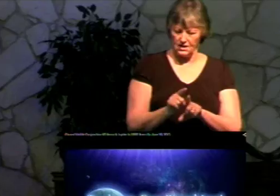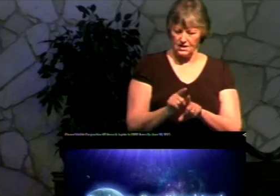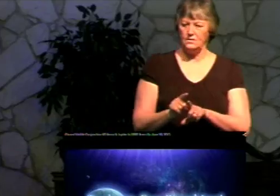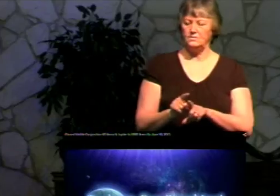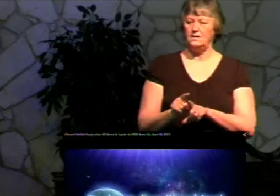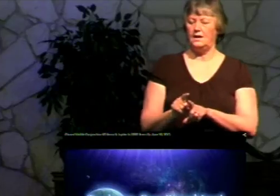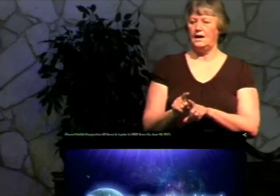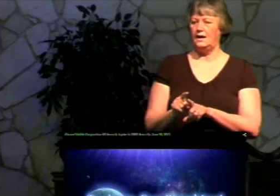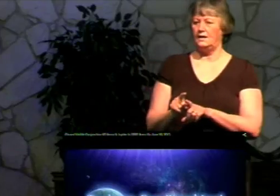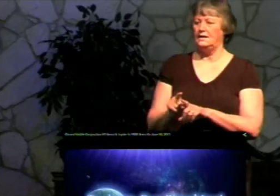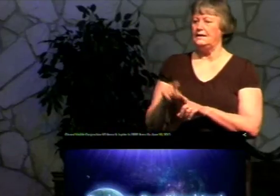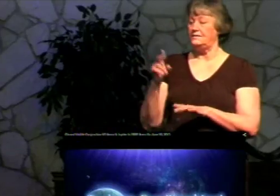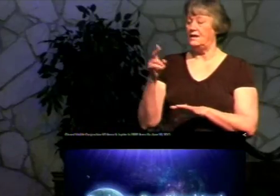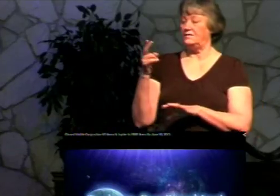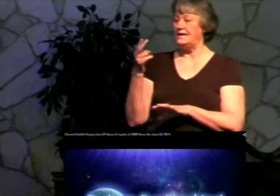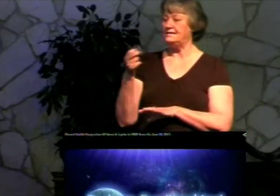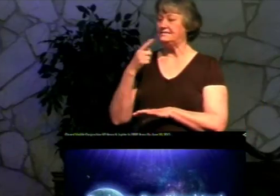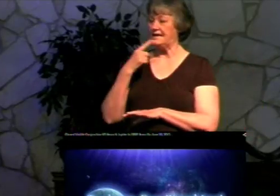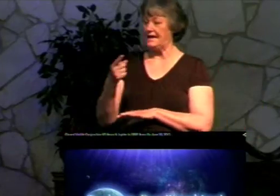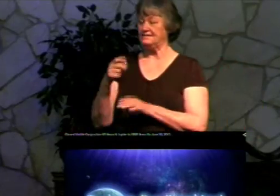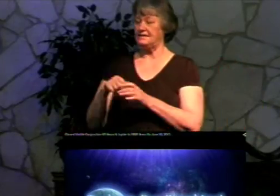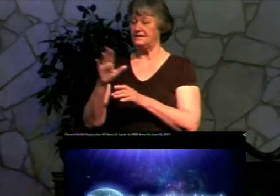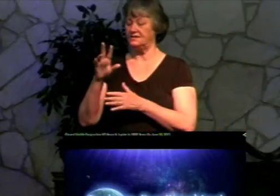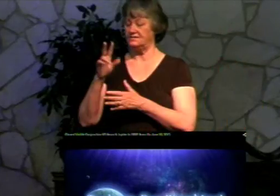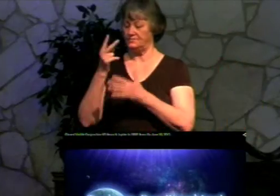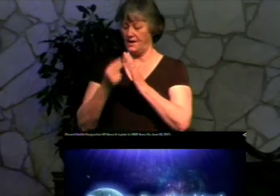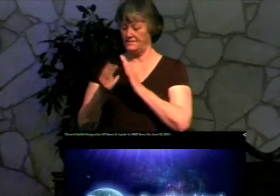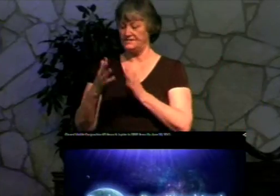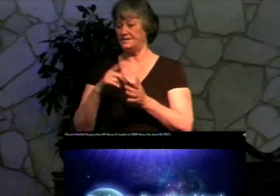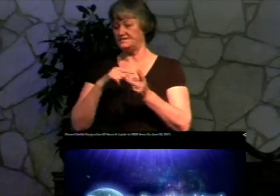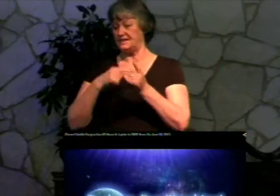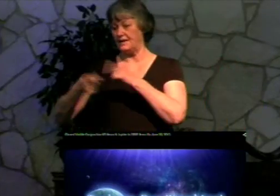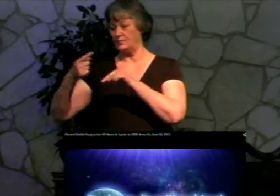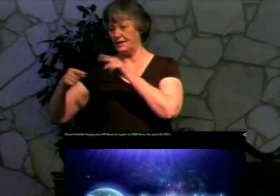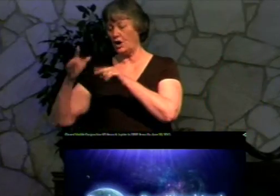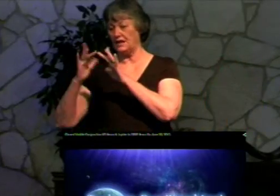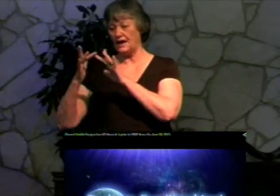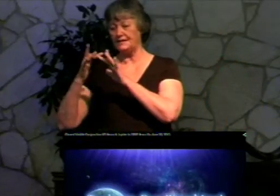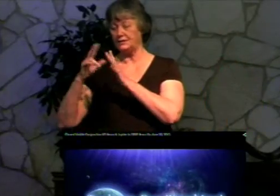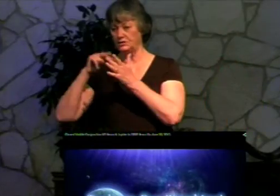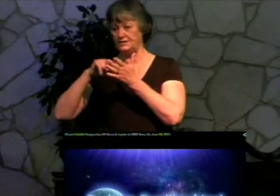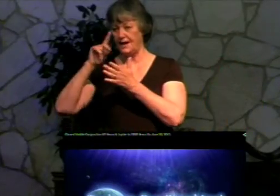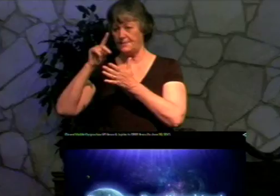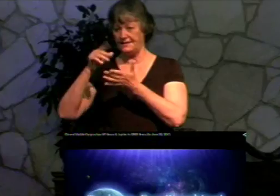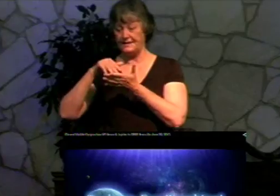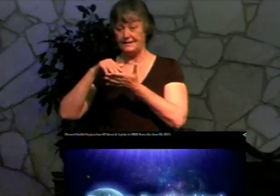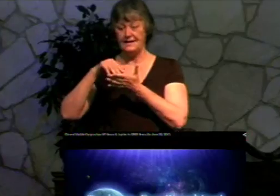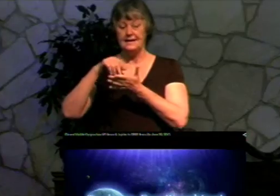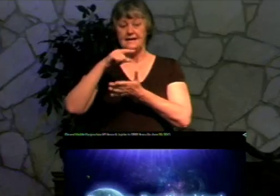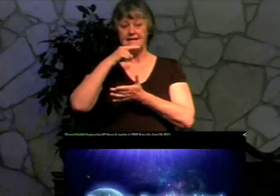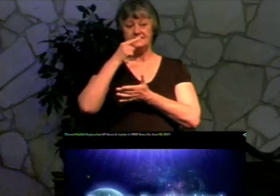Also, now he says in his prophecy, because I went online and looked it up again, he